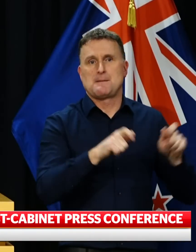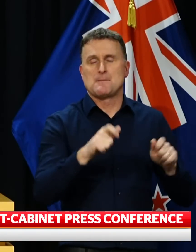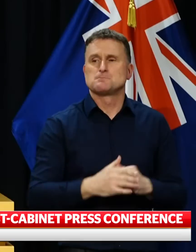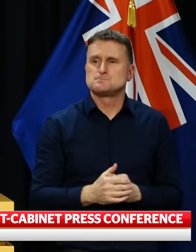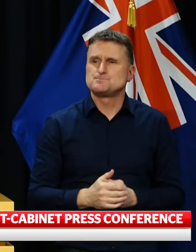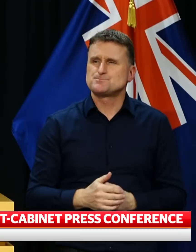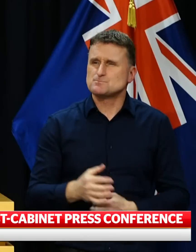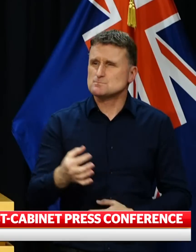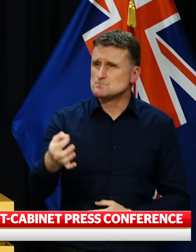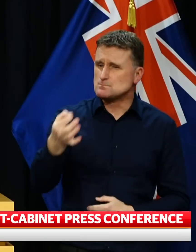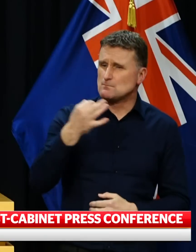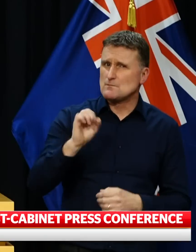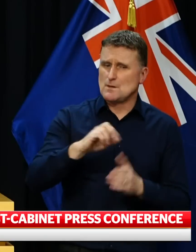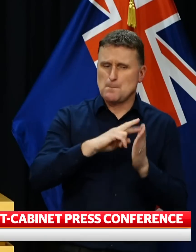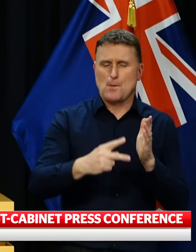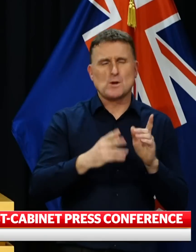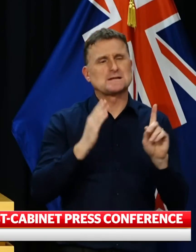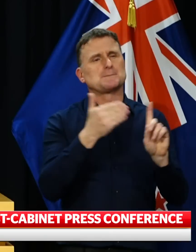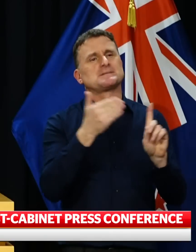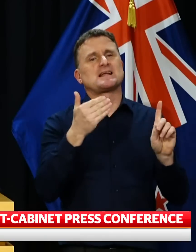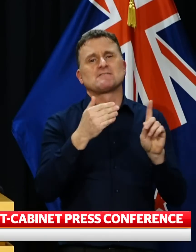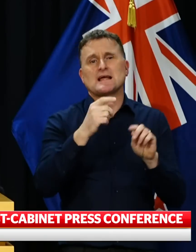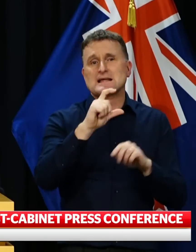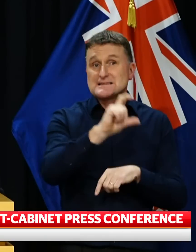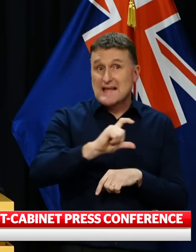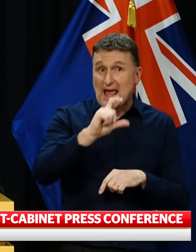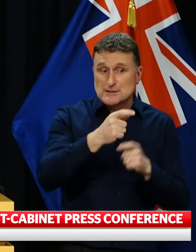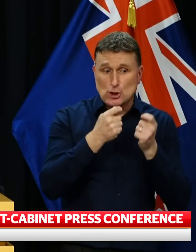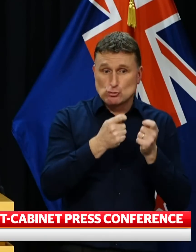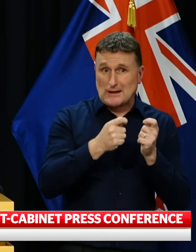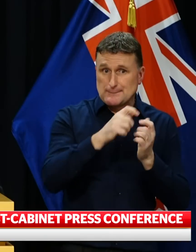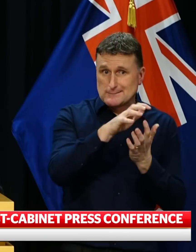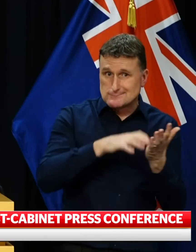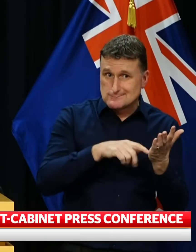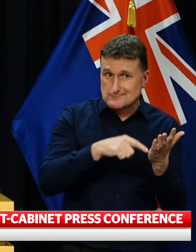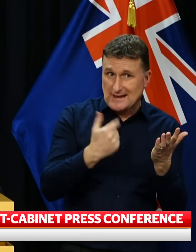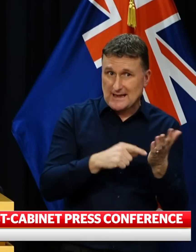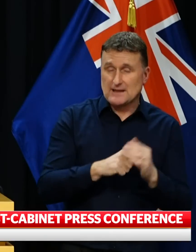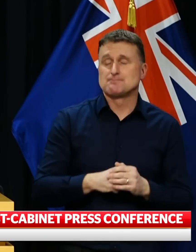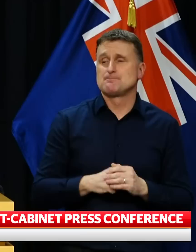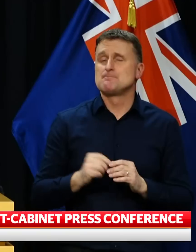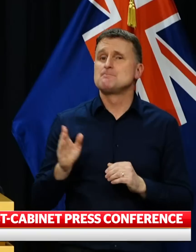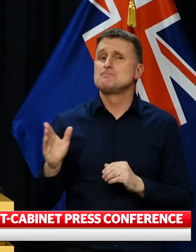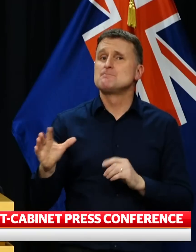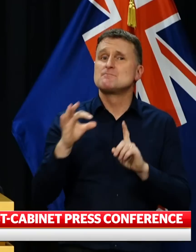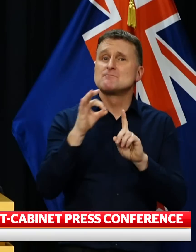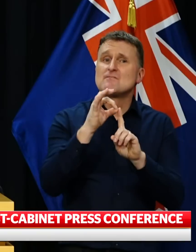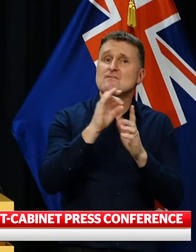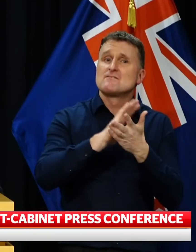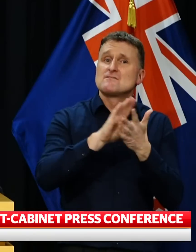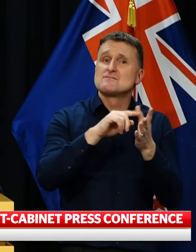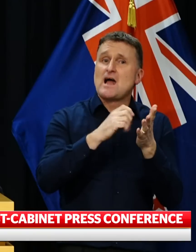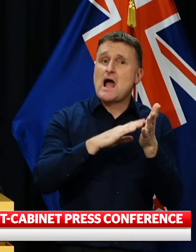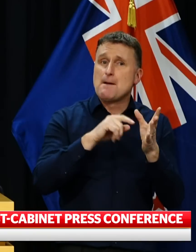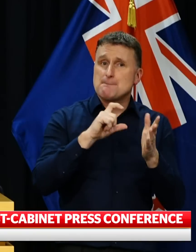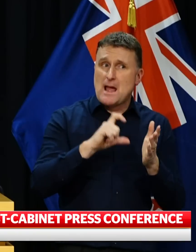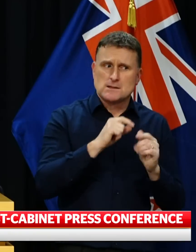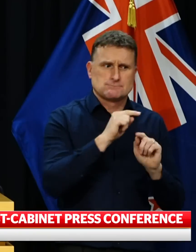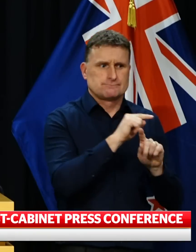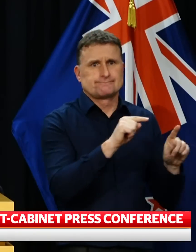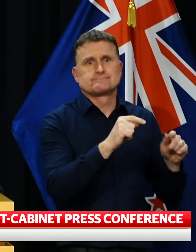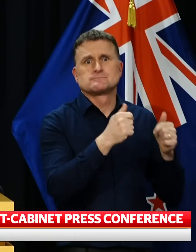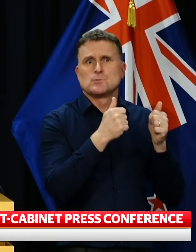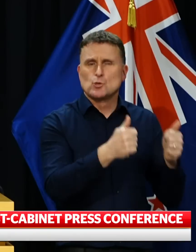for cancer treatment, for example? Pharmac is a very good model that ensures that we get the best value for money from the money that we